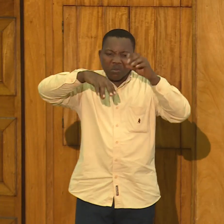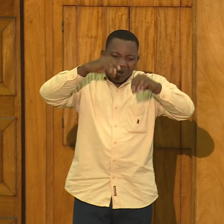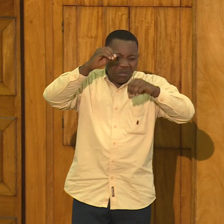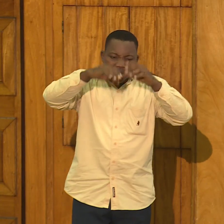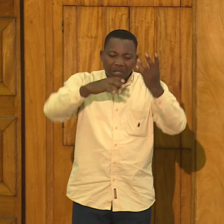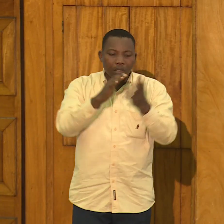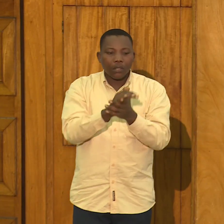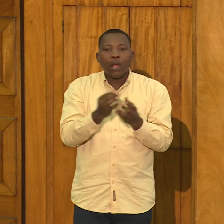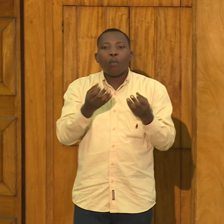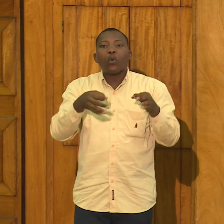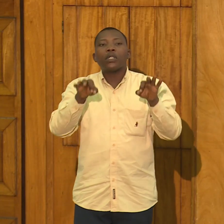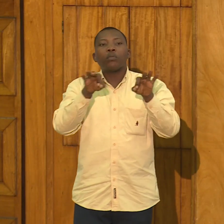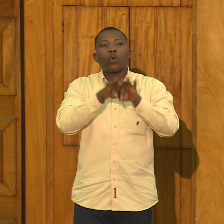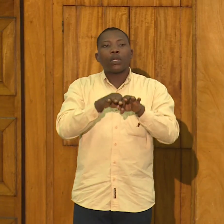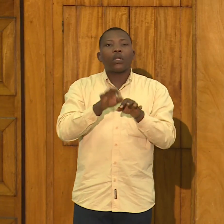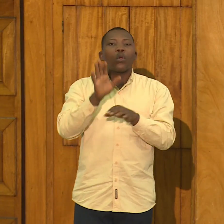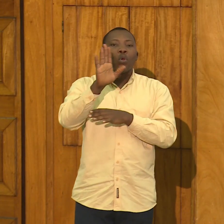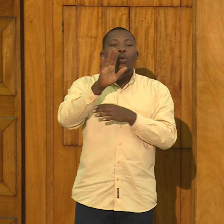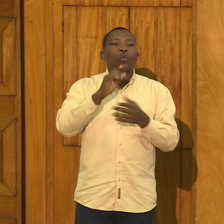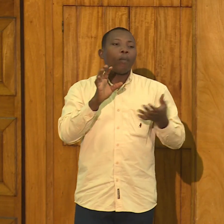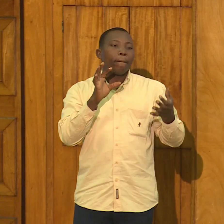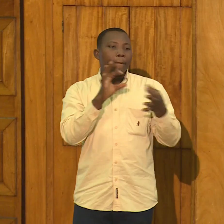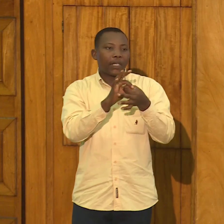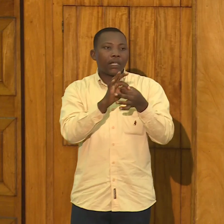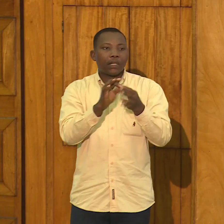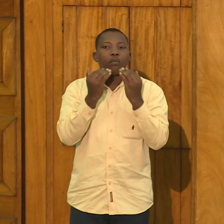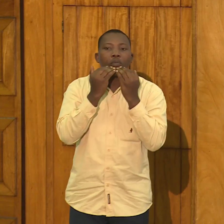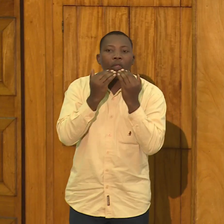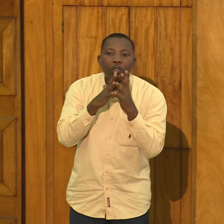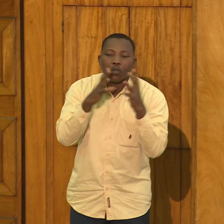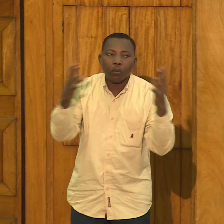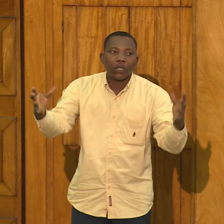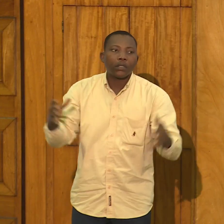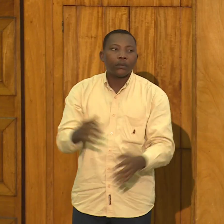critics, and most importantly, your partnerships. Thank you very much.